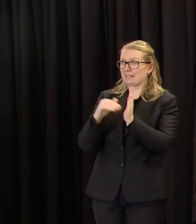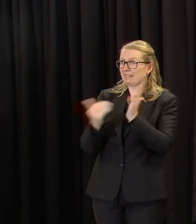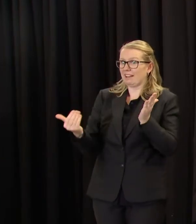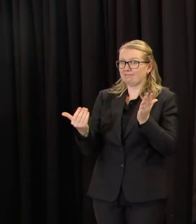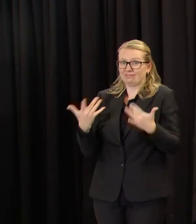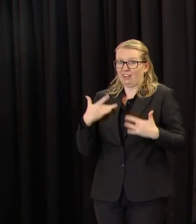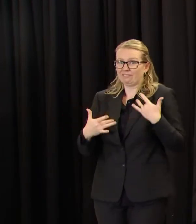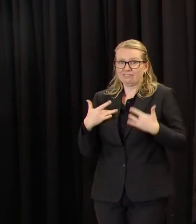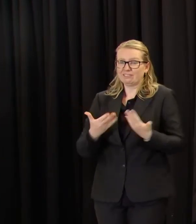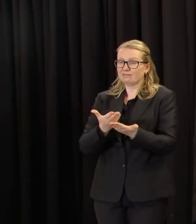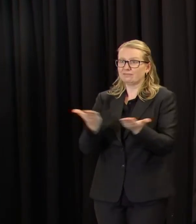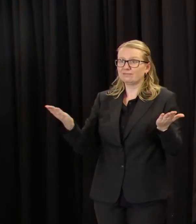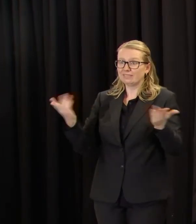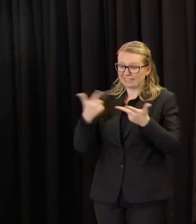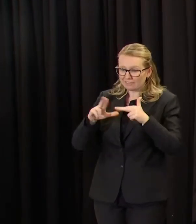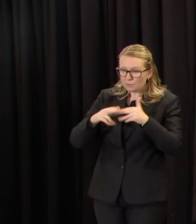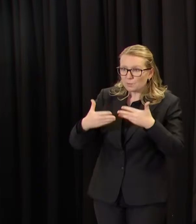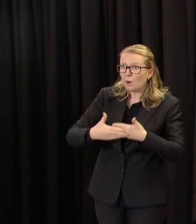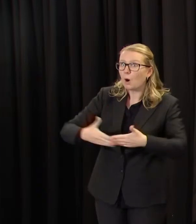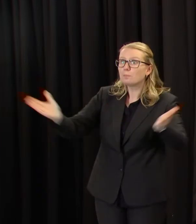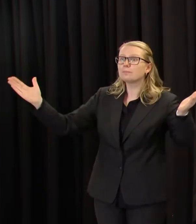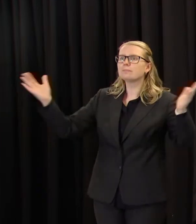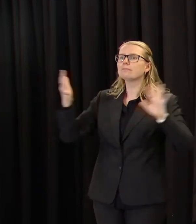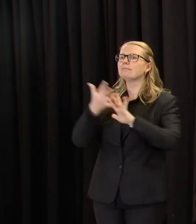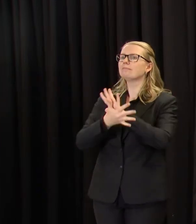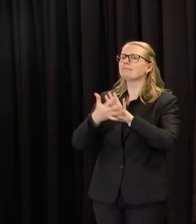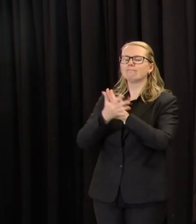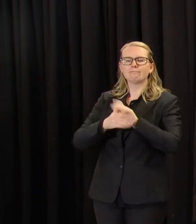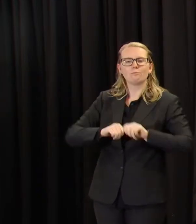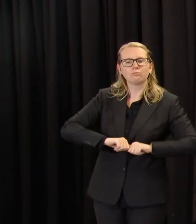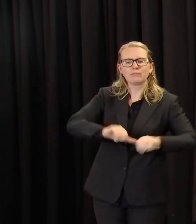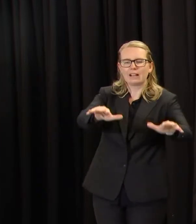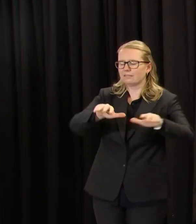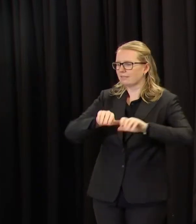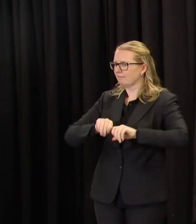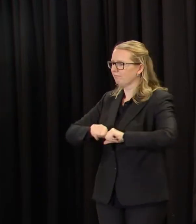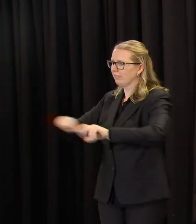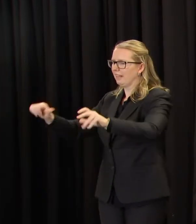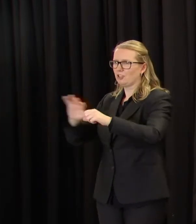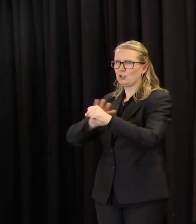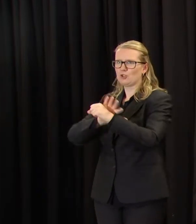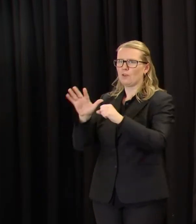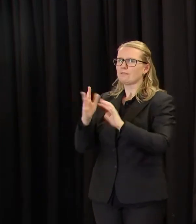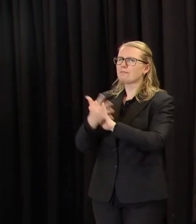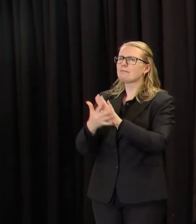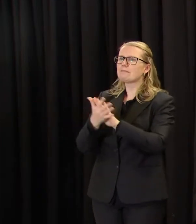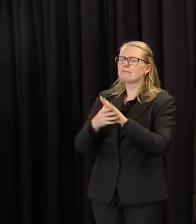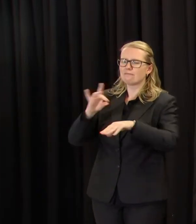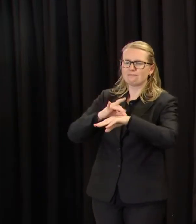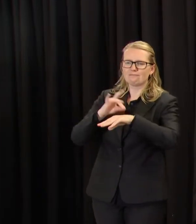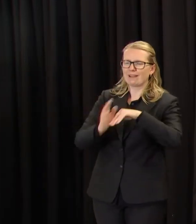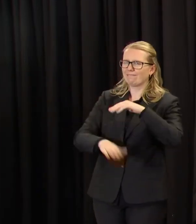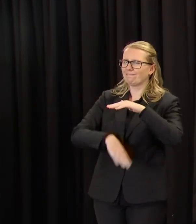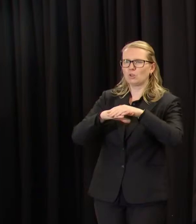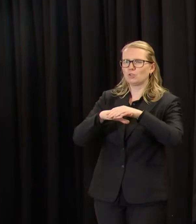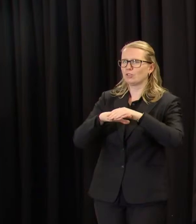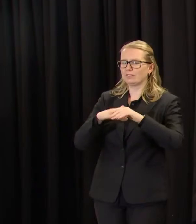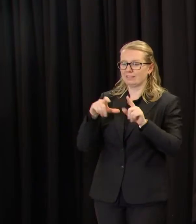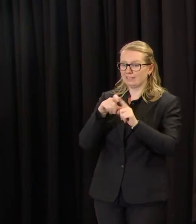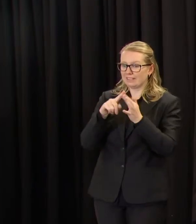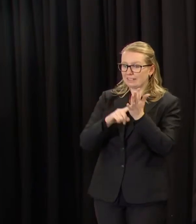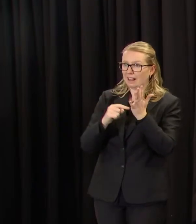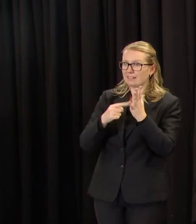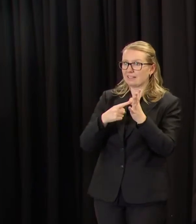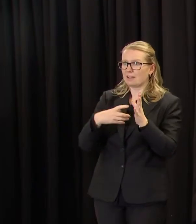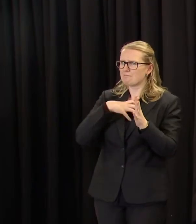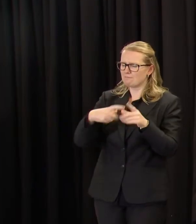now, it'll get away from us completely and utterly and we will have our hospitals full. And the Delta variant will infect more people